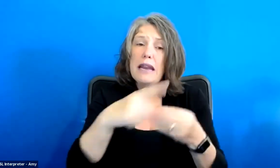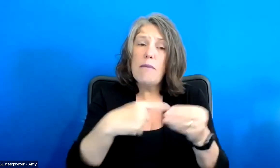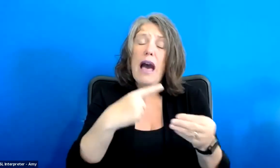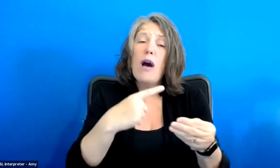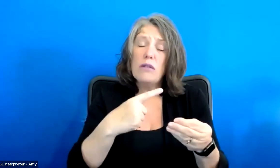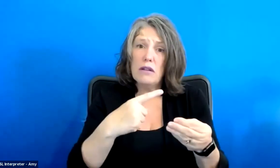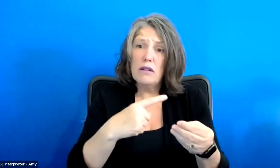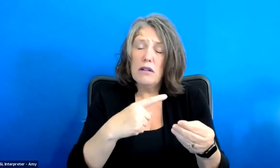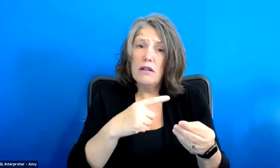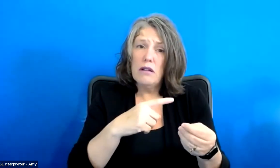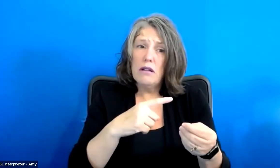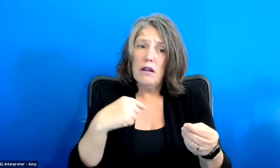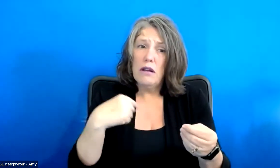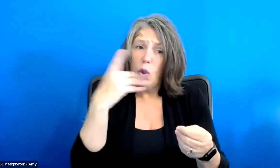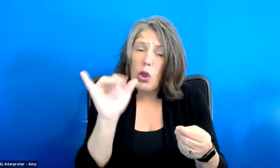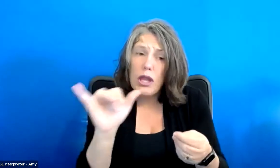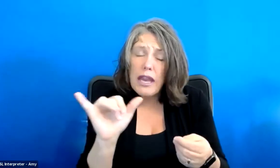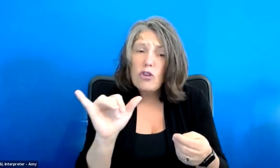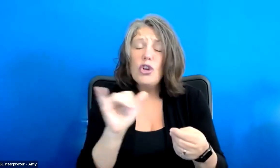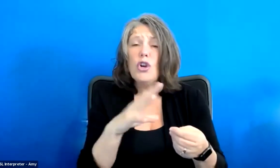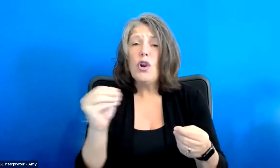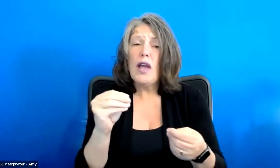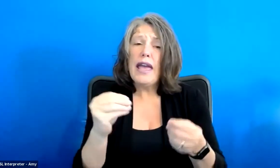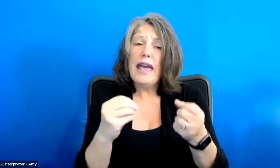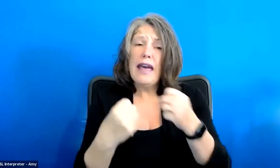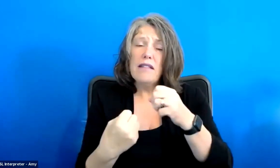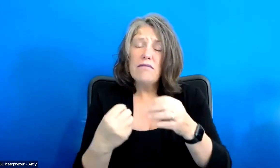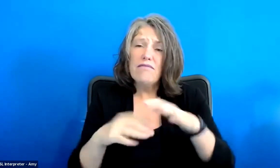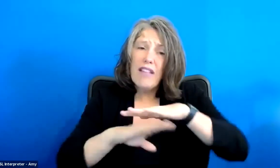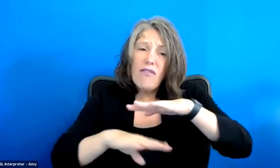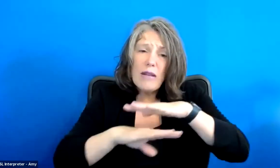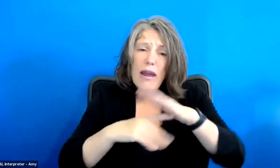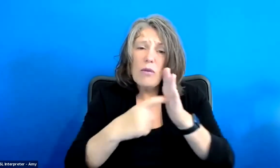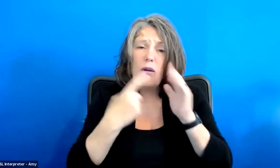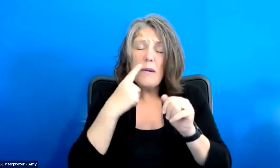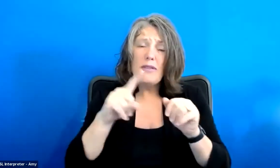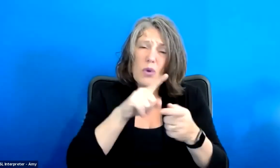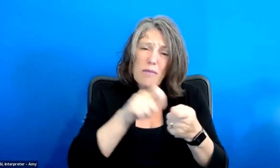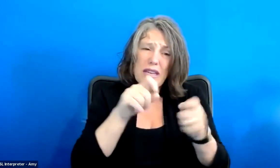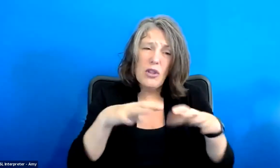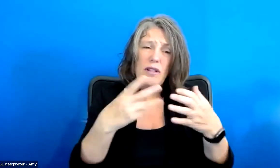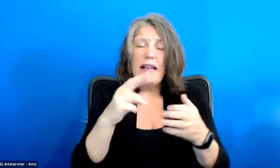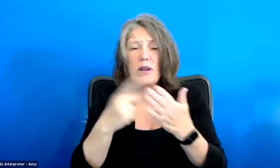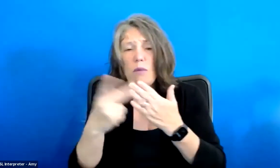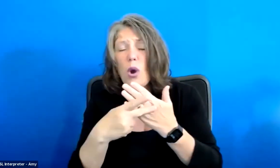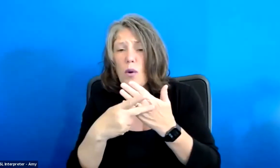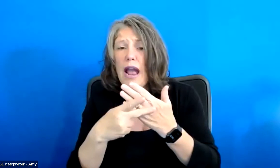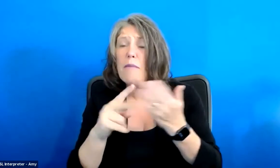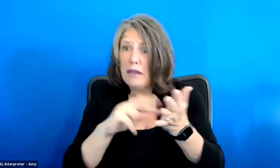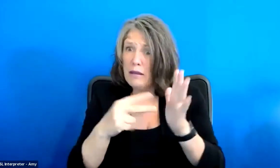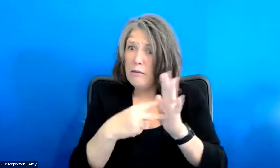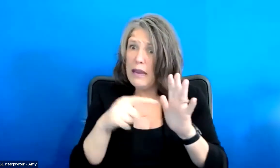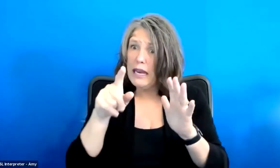nature and fundamental requirements of a particular class or program, subjecting it to